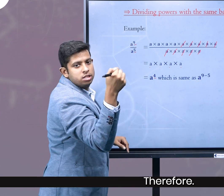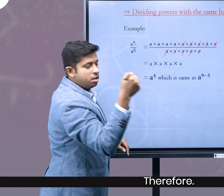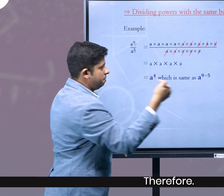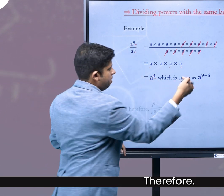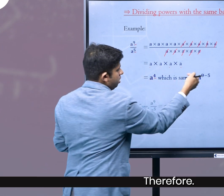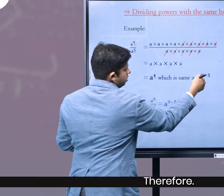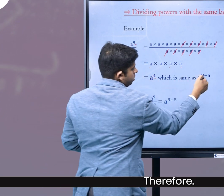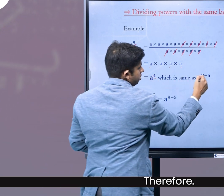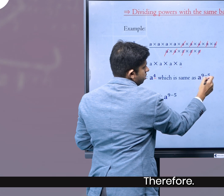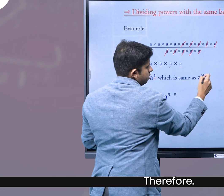Therefore,